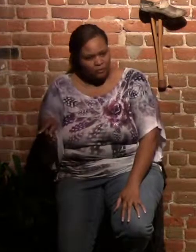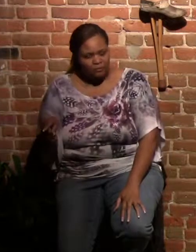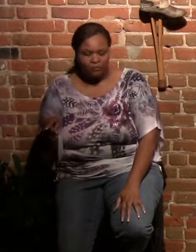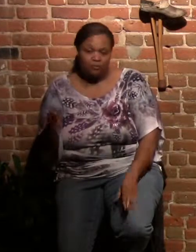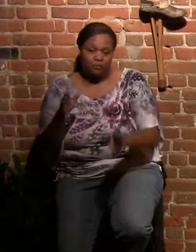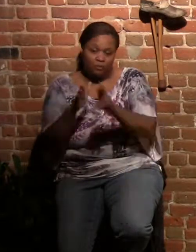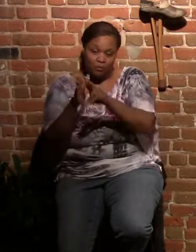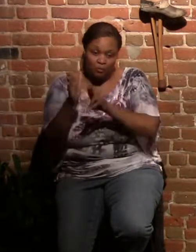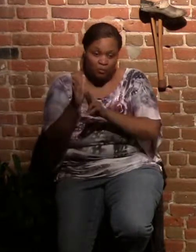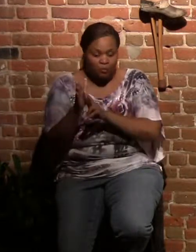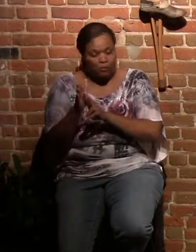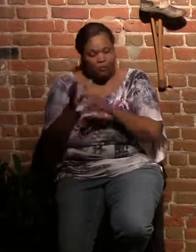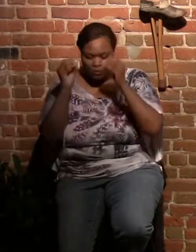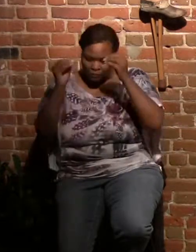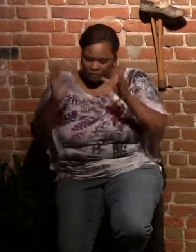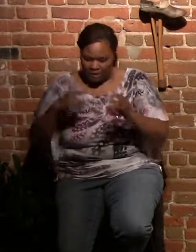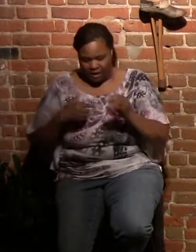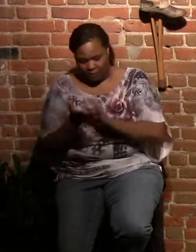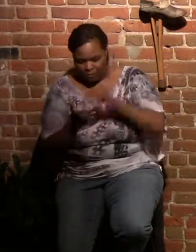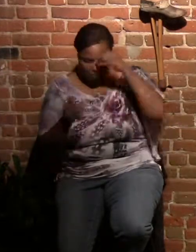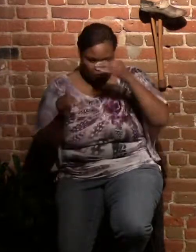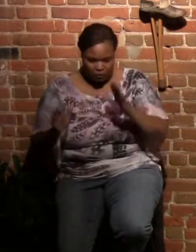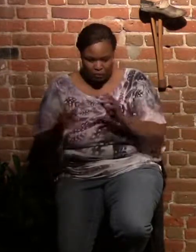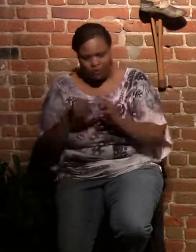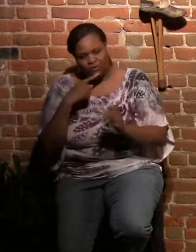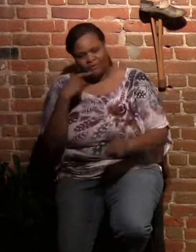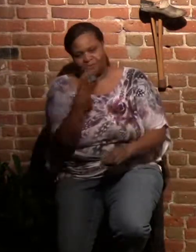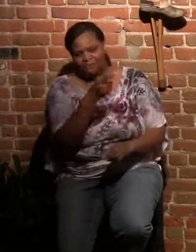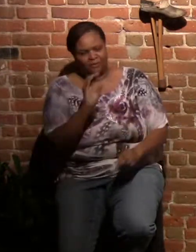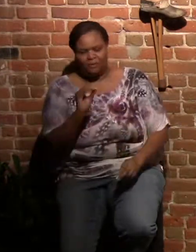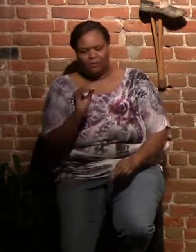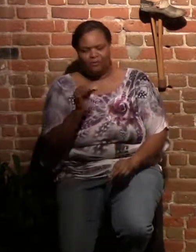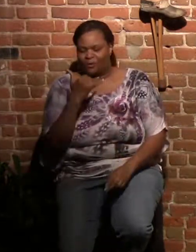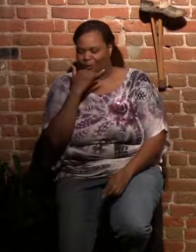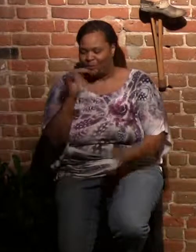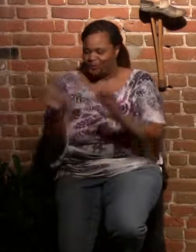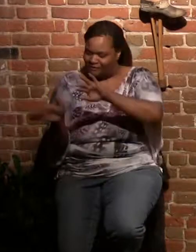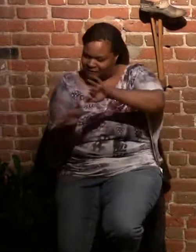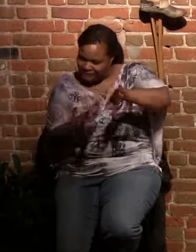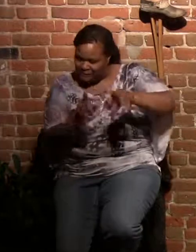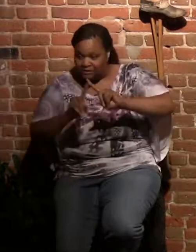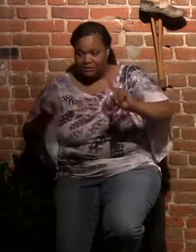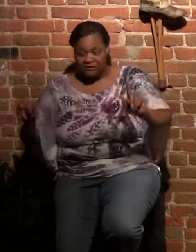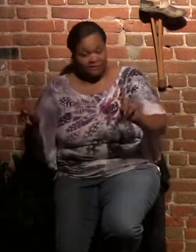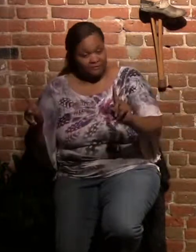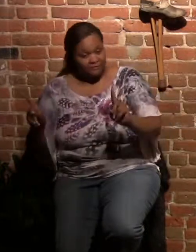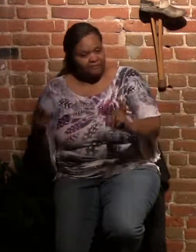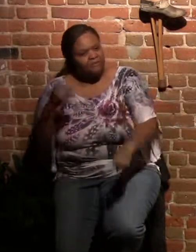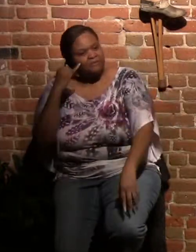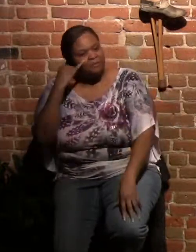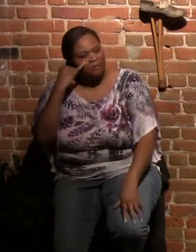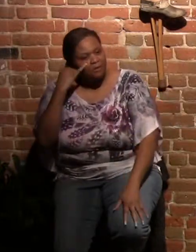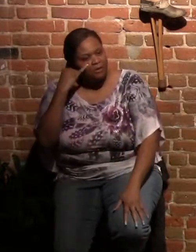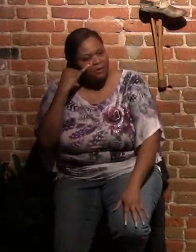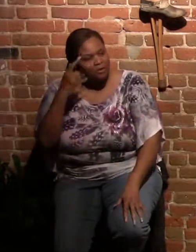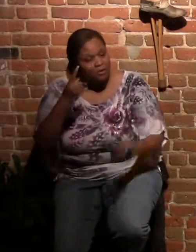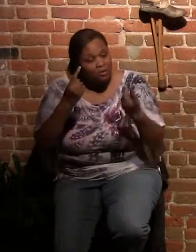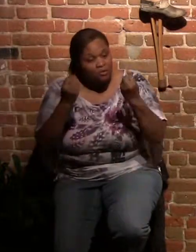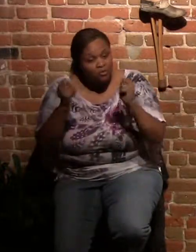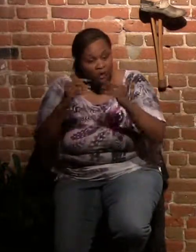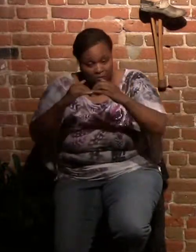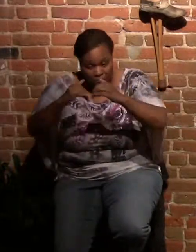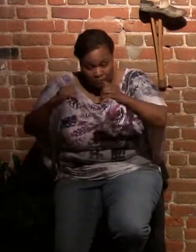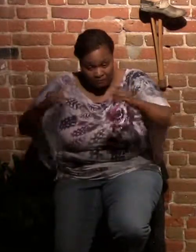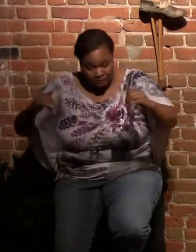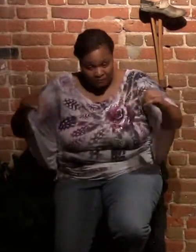I'll be the student, and then you send me to my room? Oh no, that's a different story. What if we tried splitting the